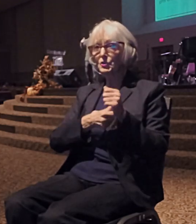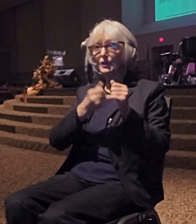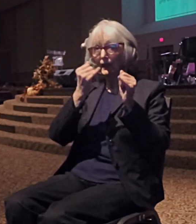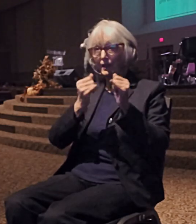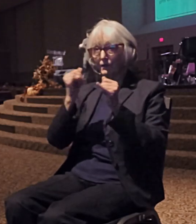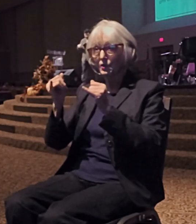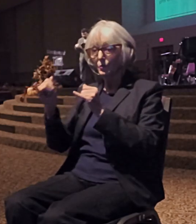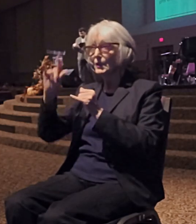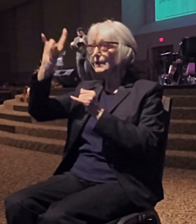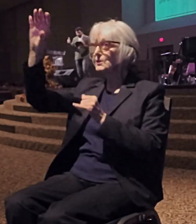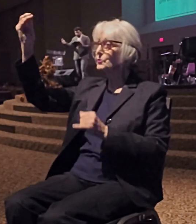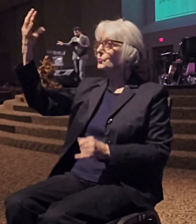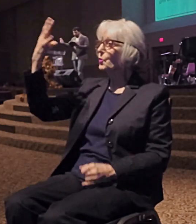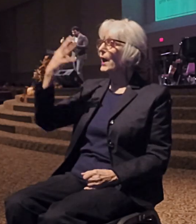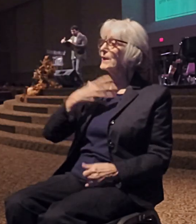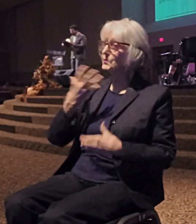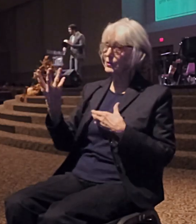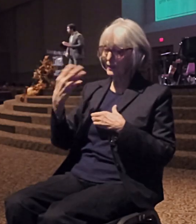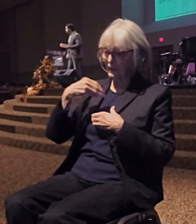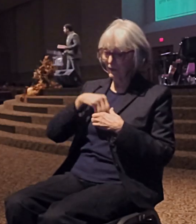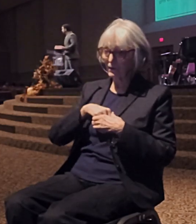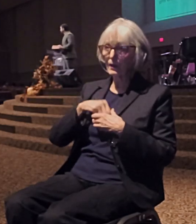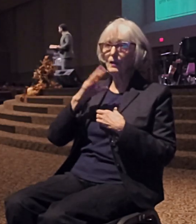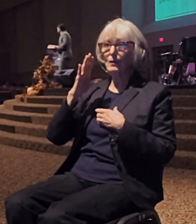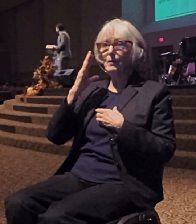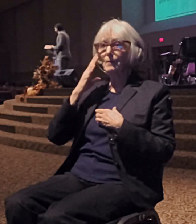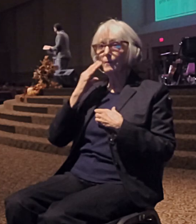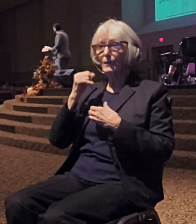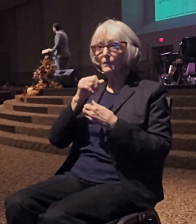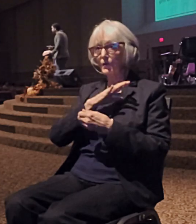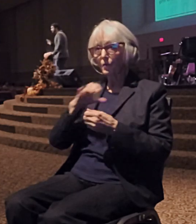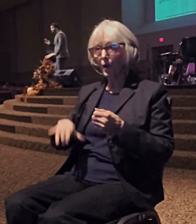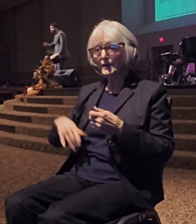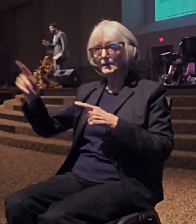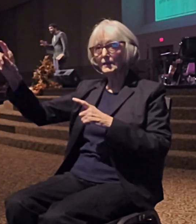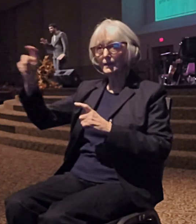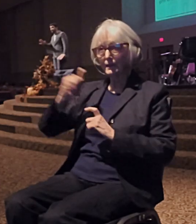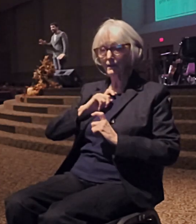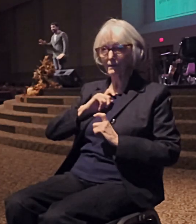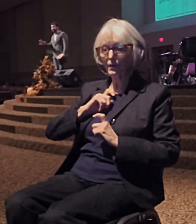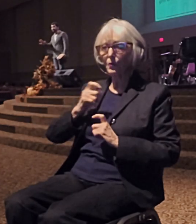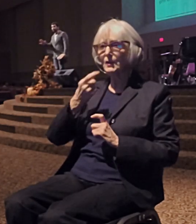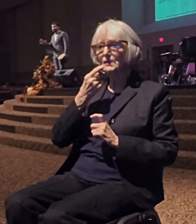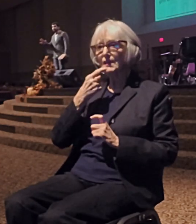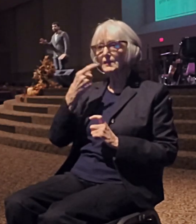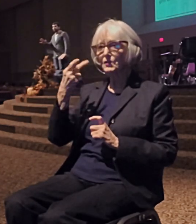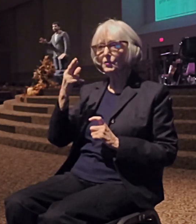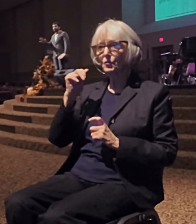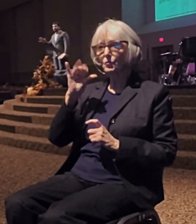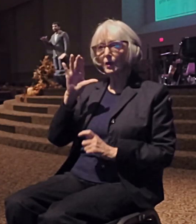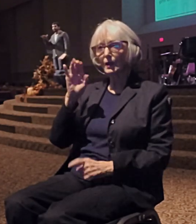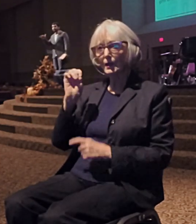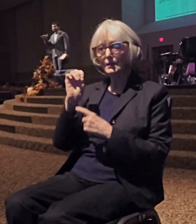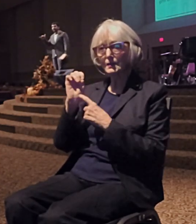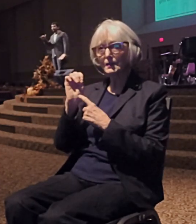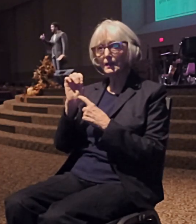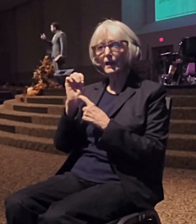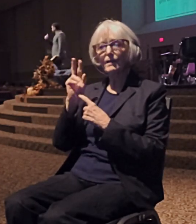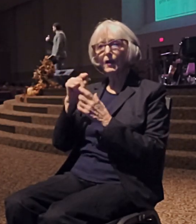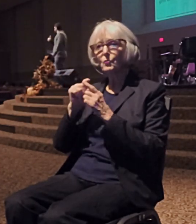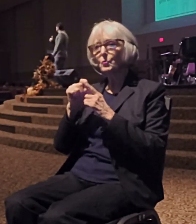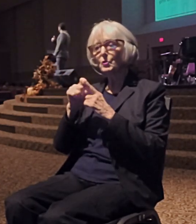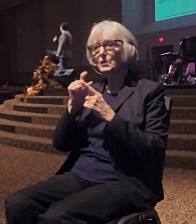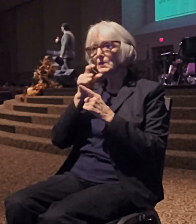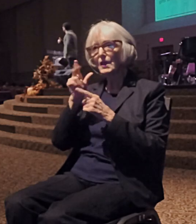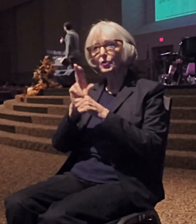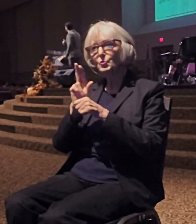grace was given according to the measure of Christ's gift. Now, when it says grace there, the term is not being